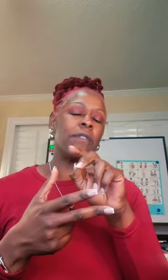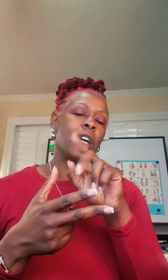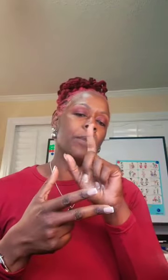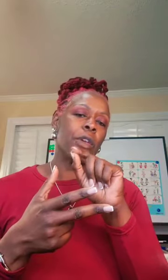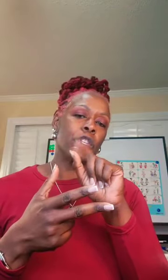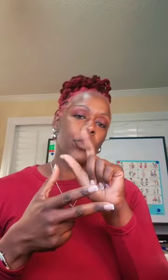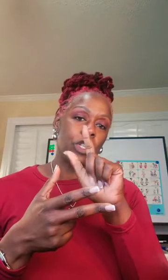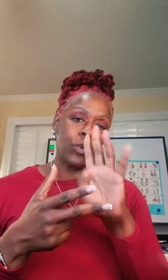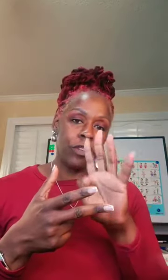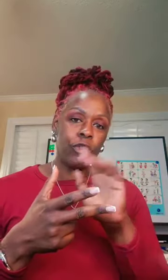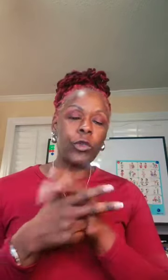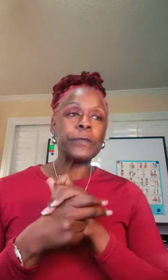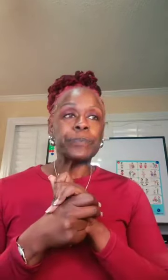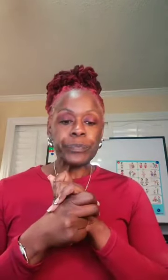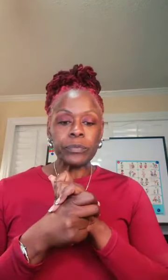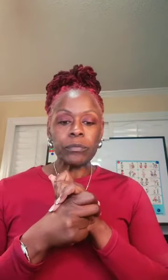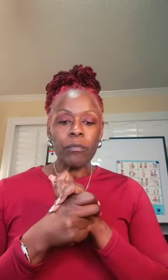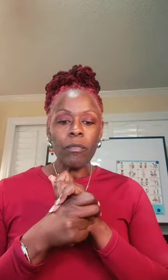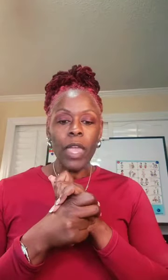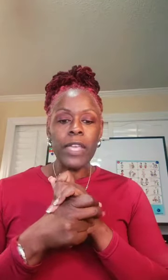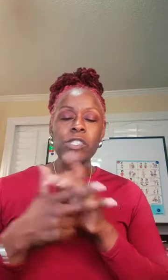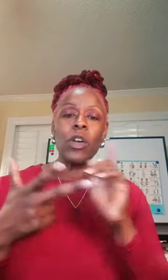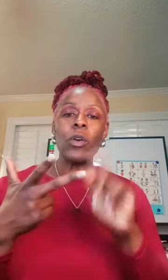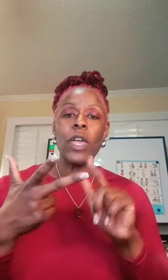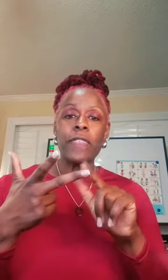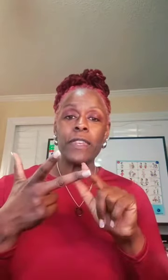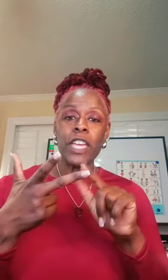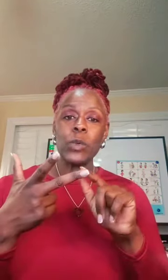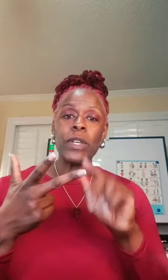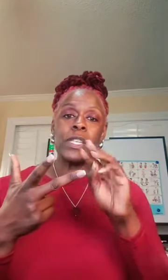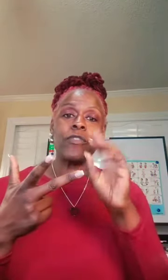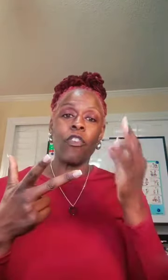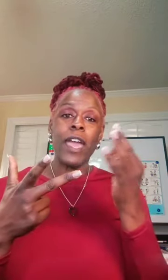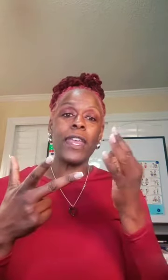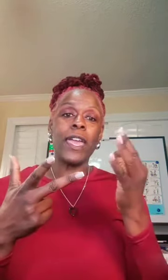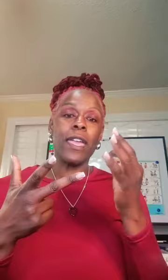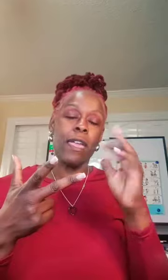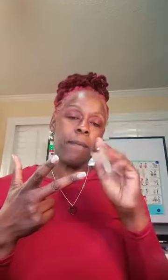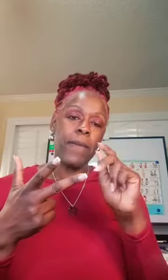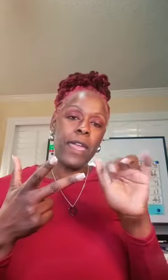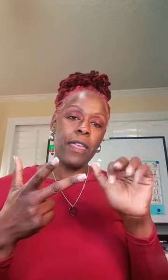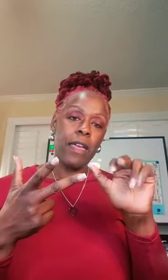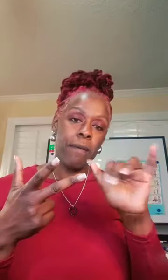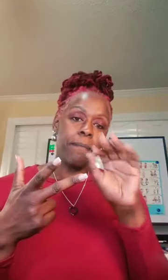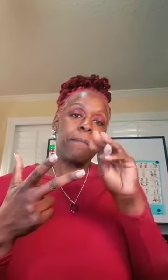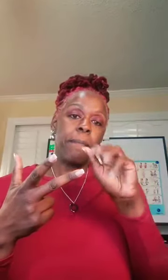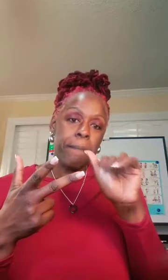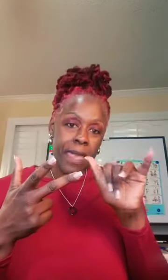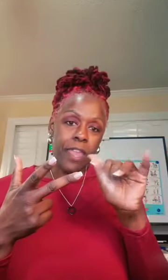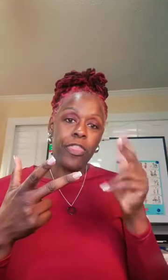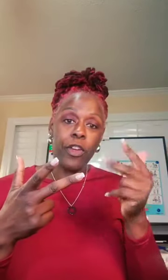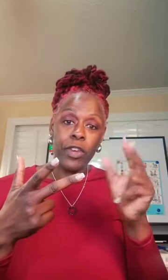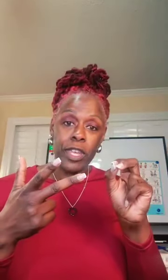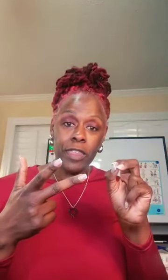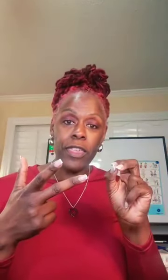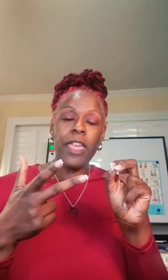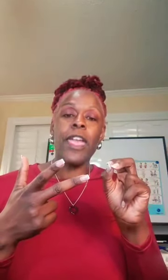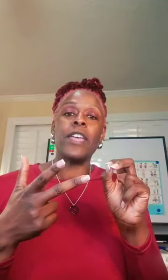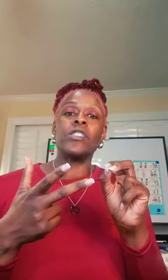of 2024. And so the next one is Friday, May 30th. And so